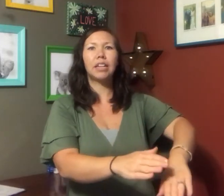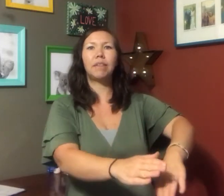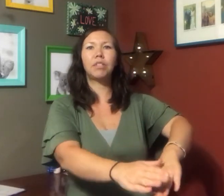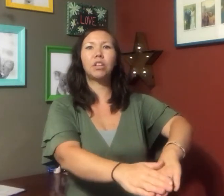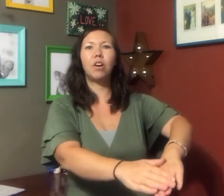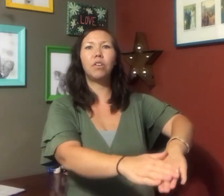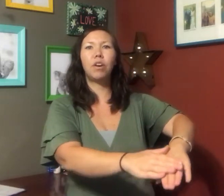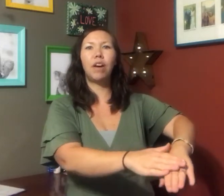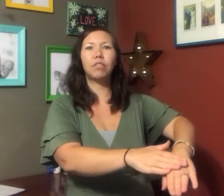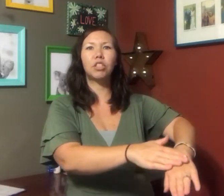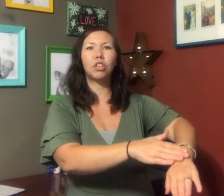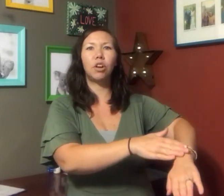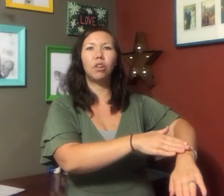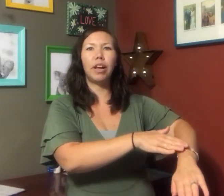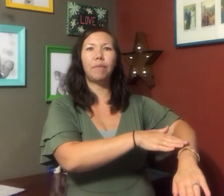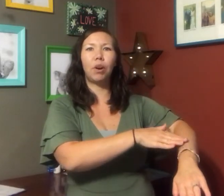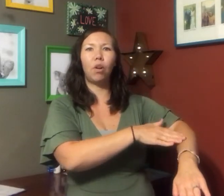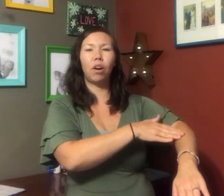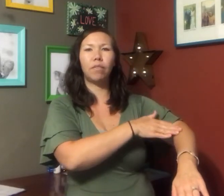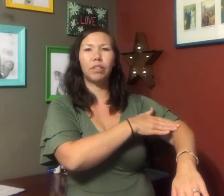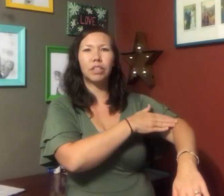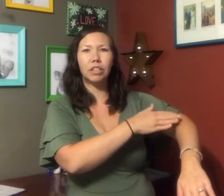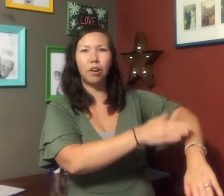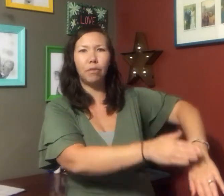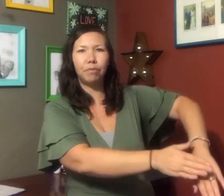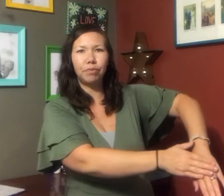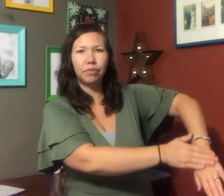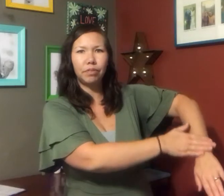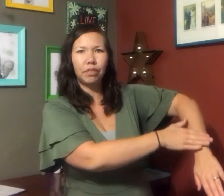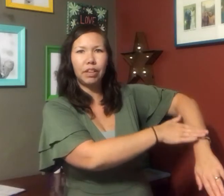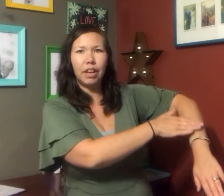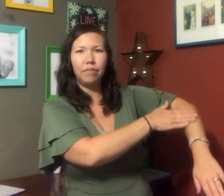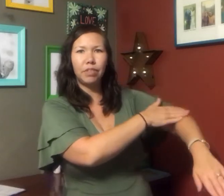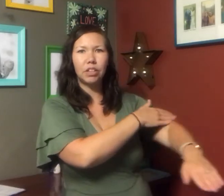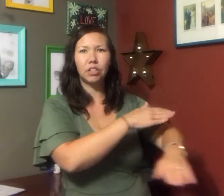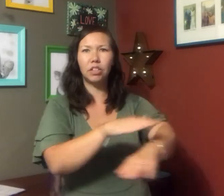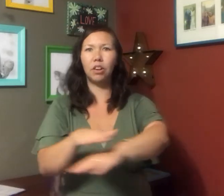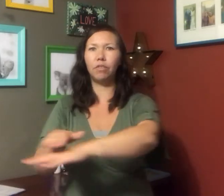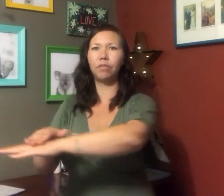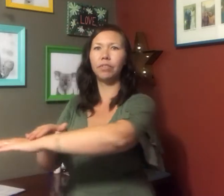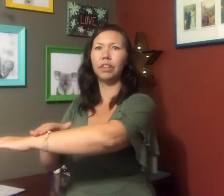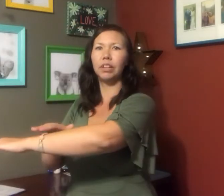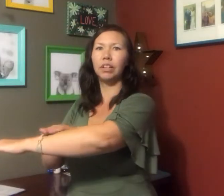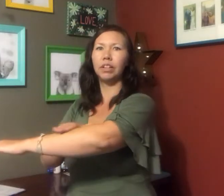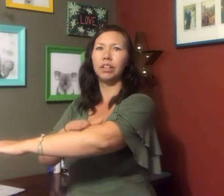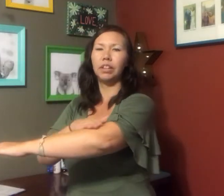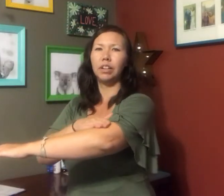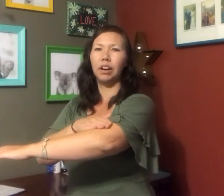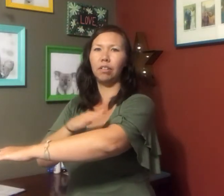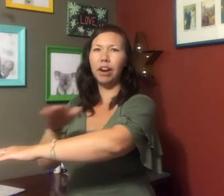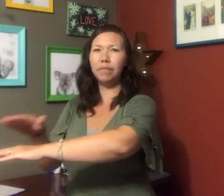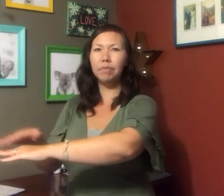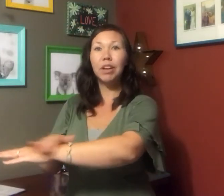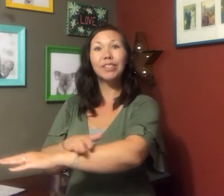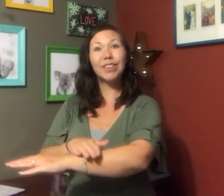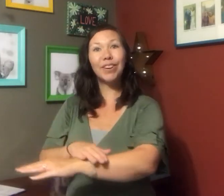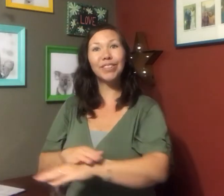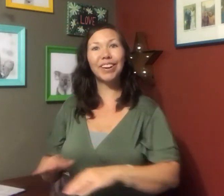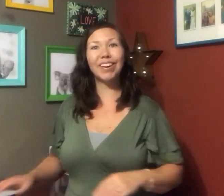except slow, you come slowly up your whole arm. Slow. Okay? Slow. All right? So those are